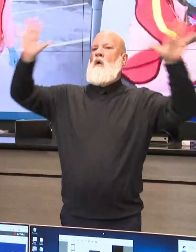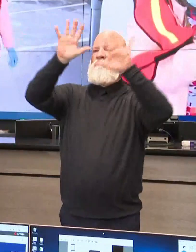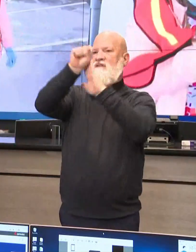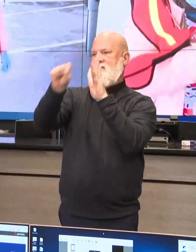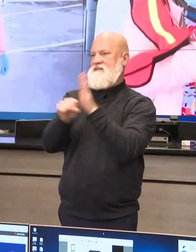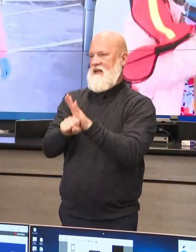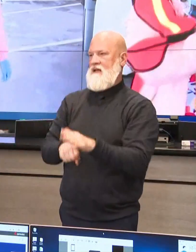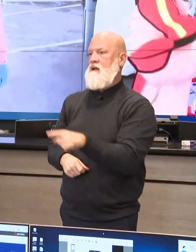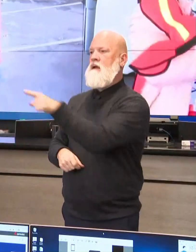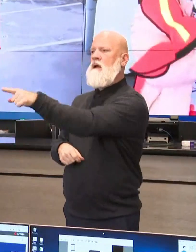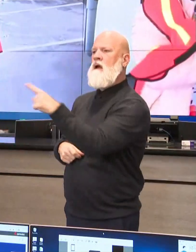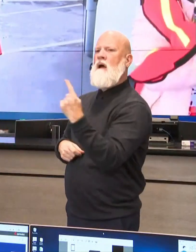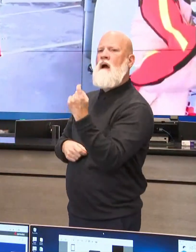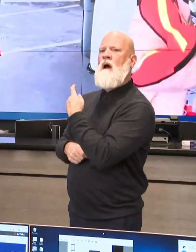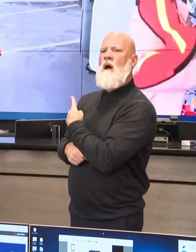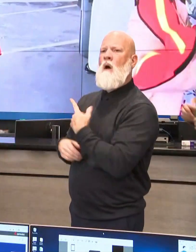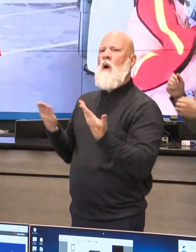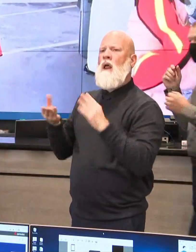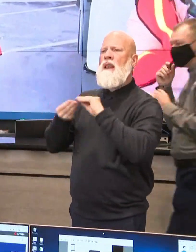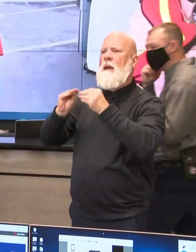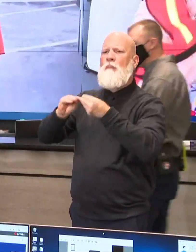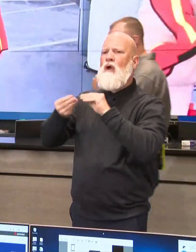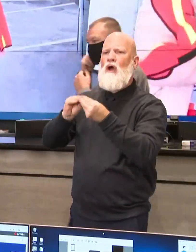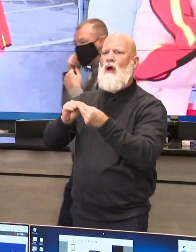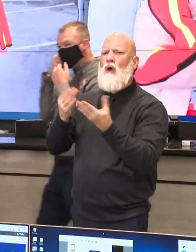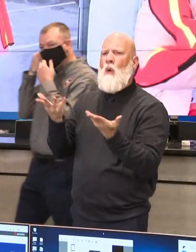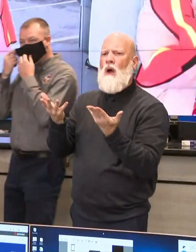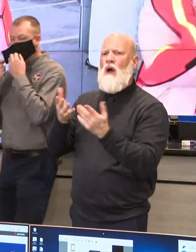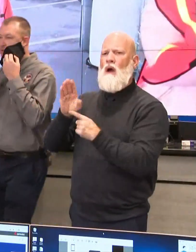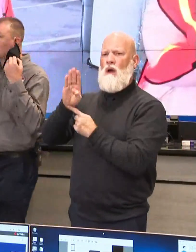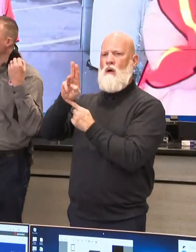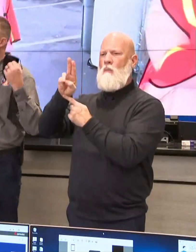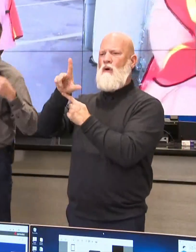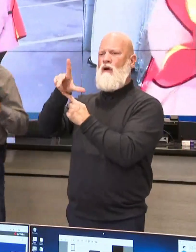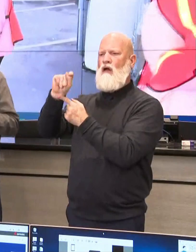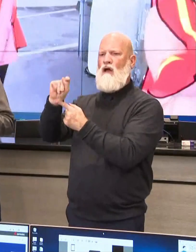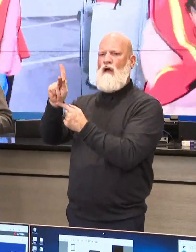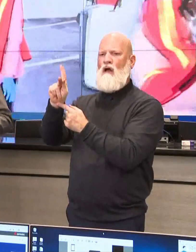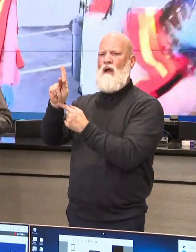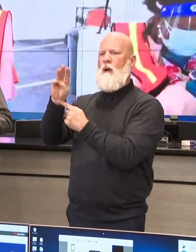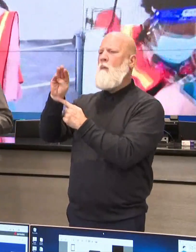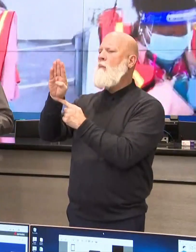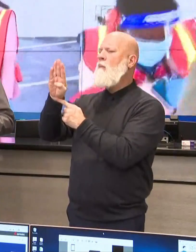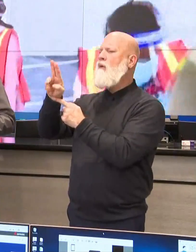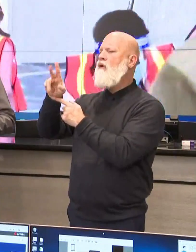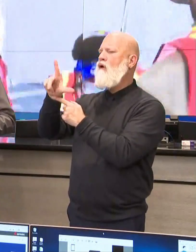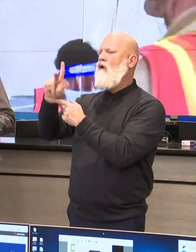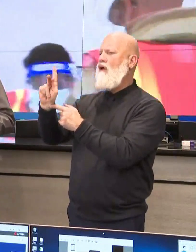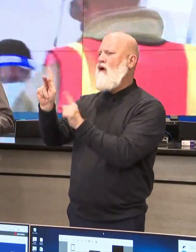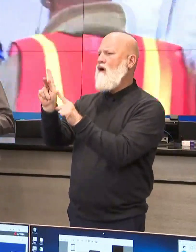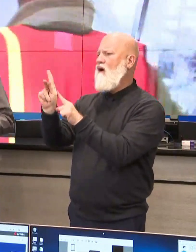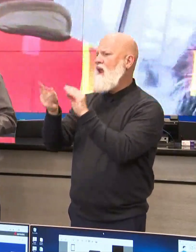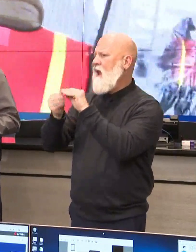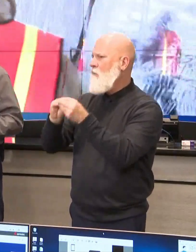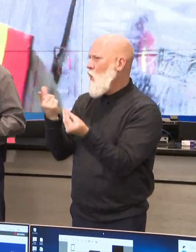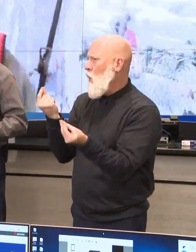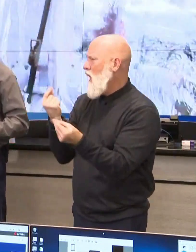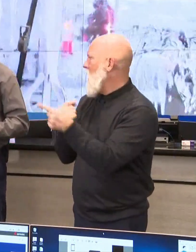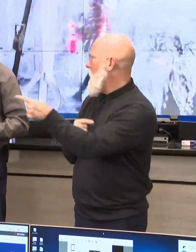in Albany? You got the latest number on that? Question again, sir? What's the number of booked appointments in